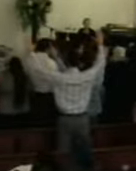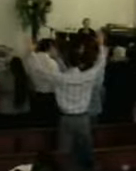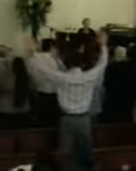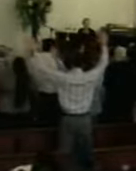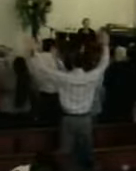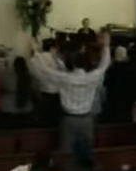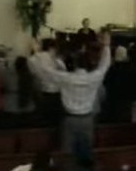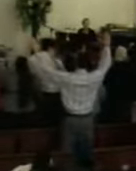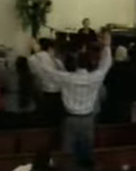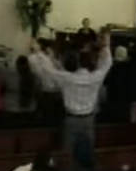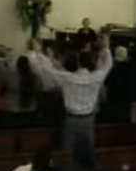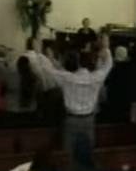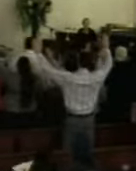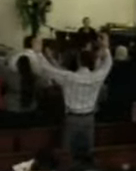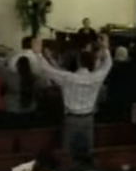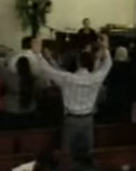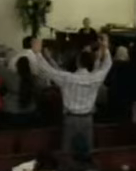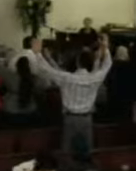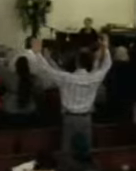Oh, hallelujah.